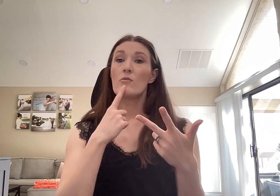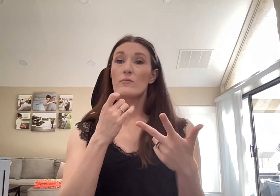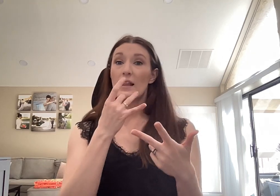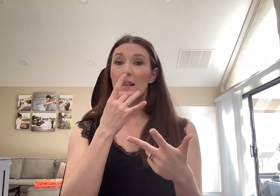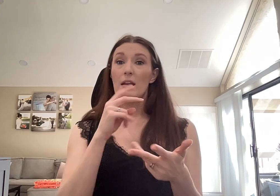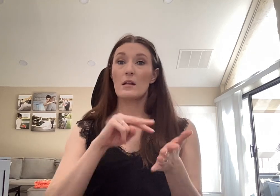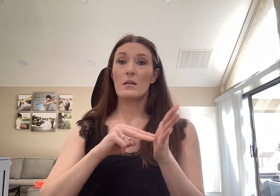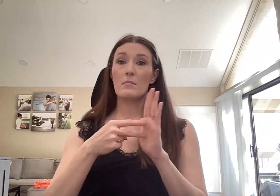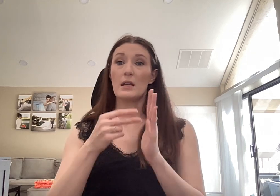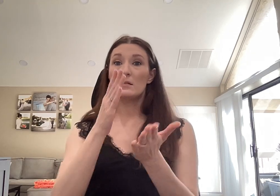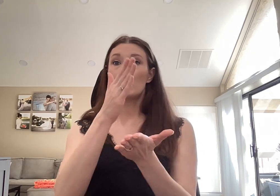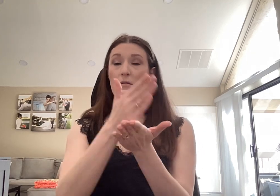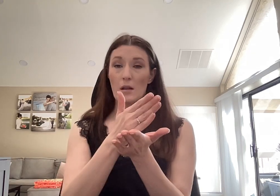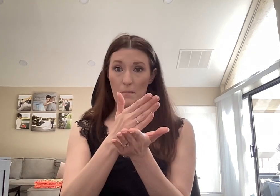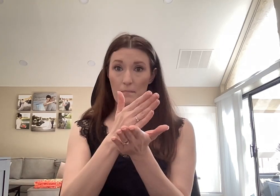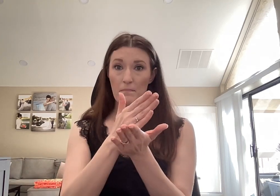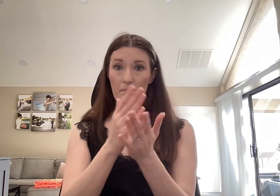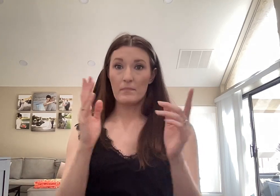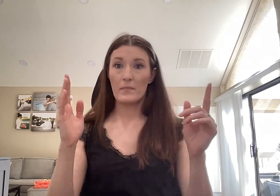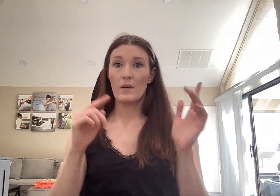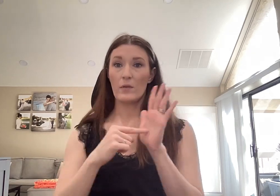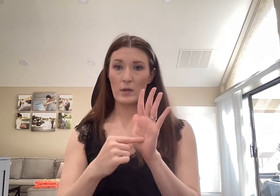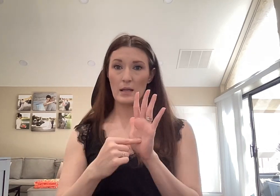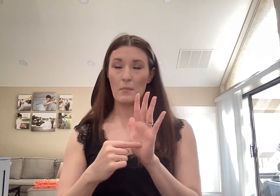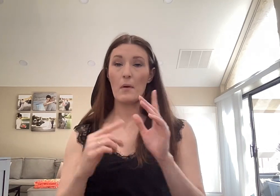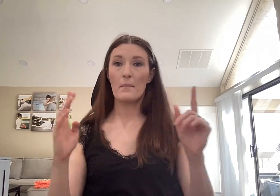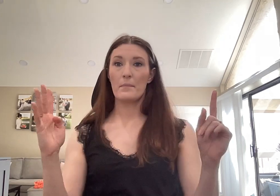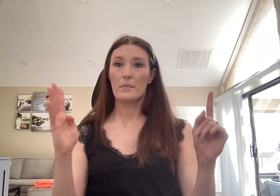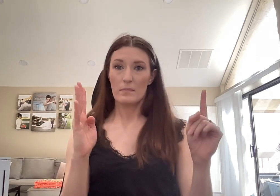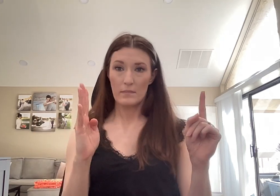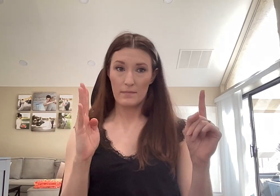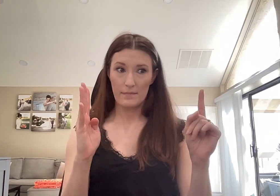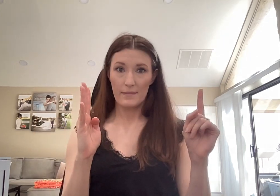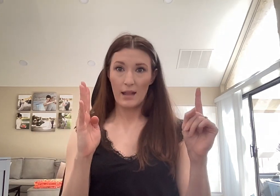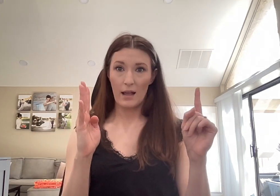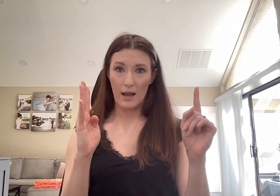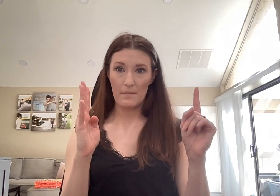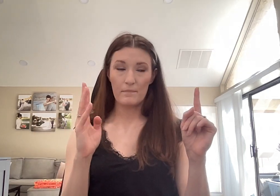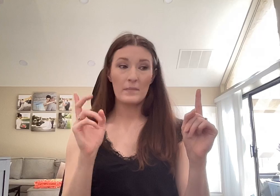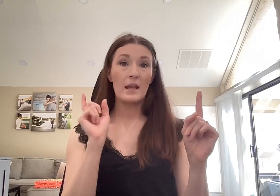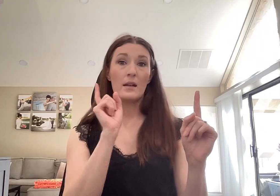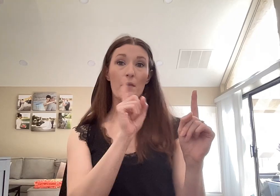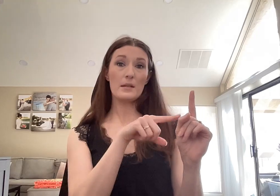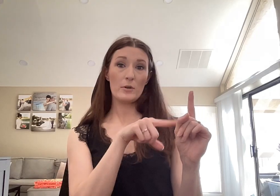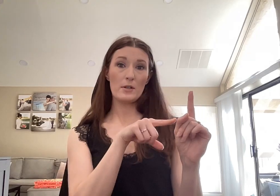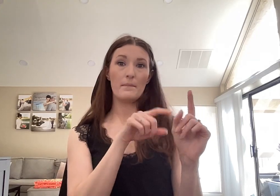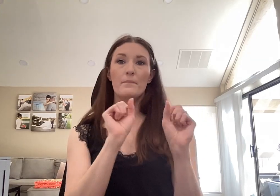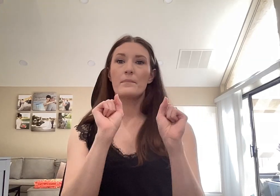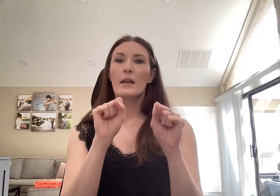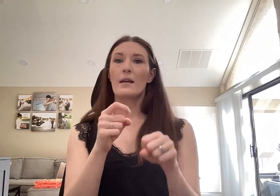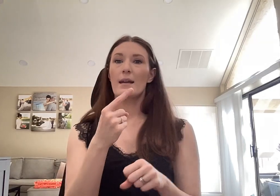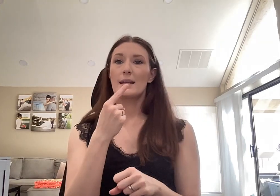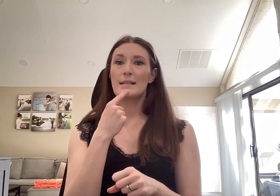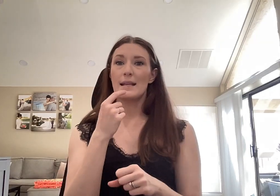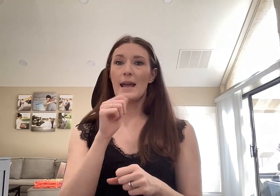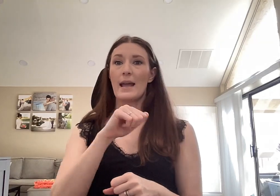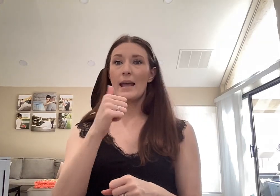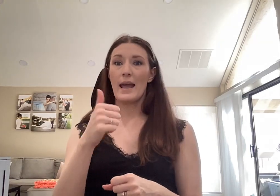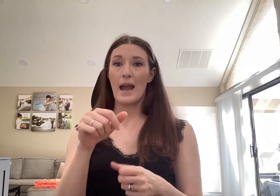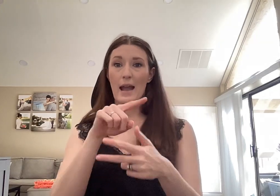red light means stop. For example, okay, now this person can say any